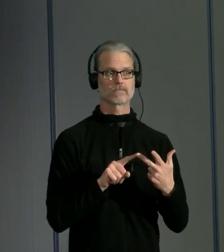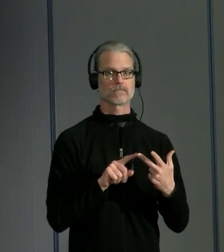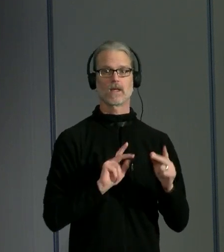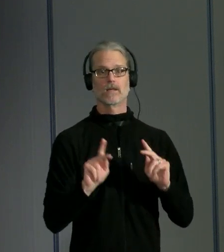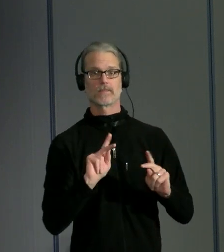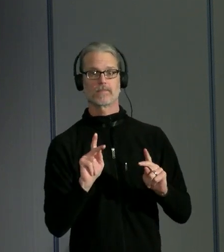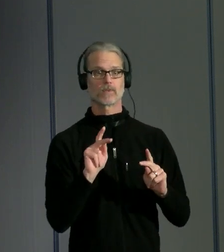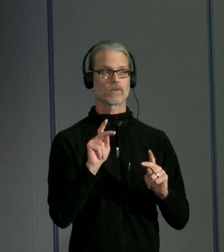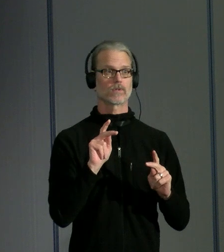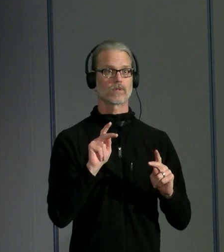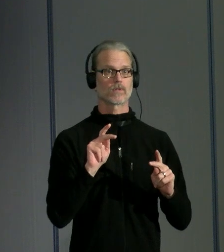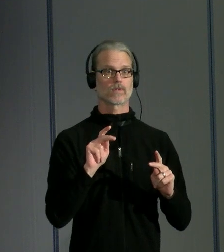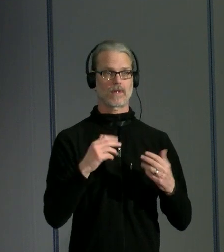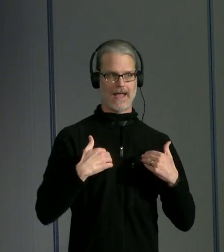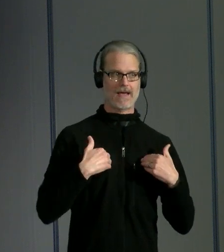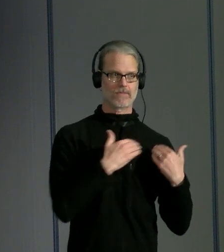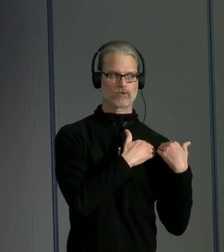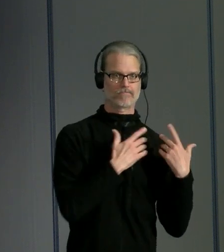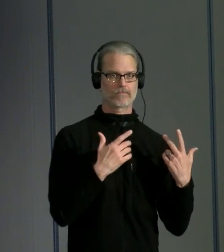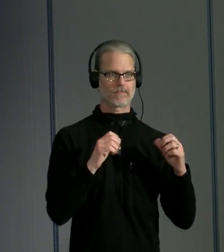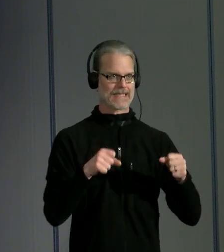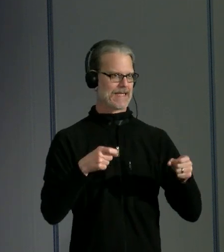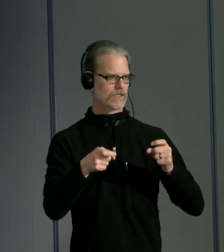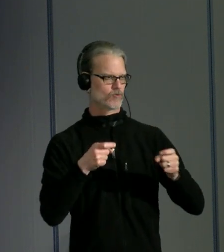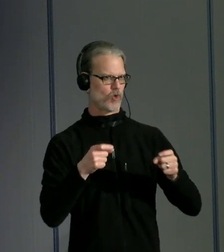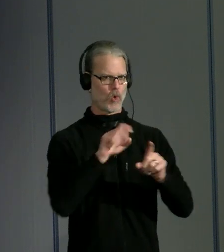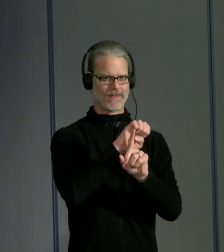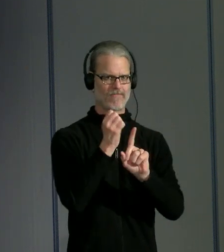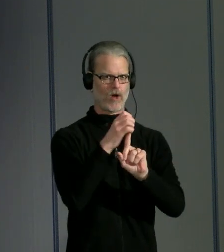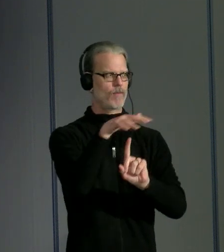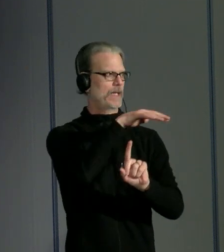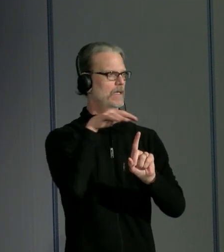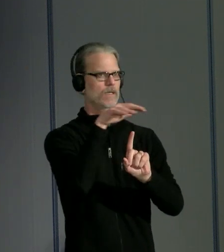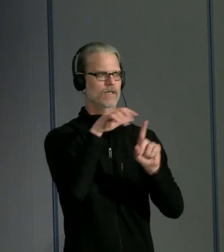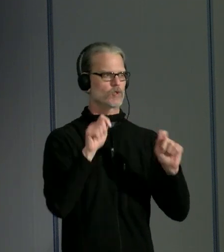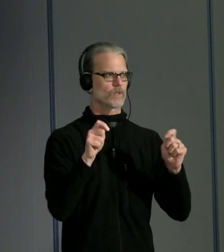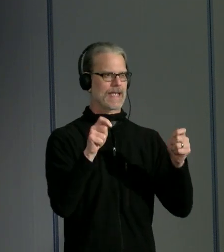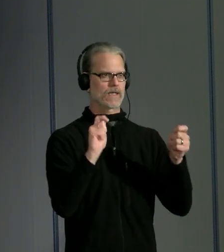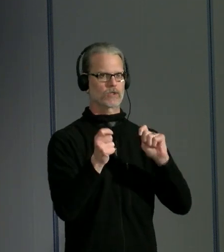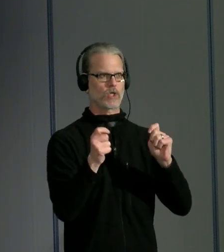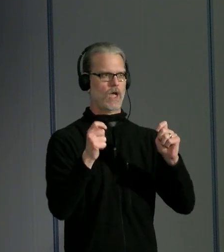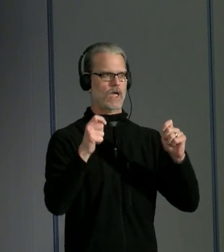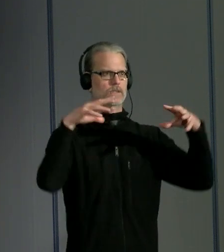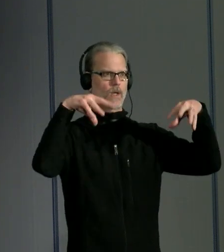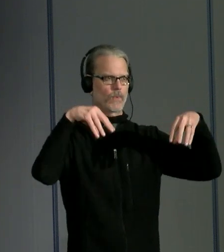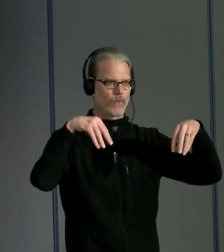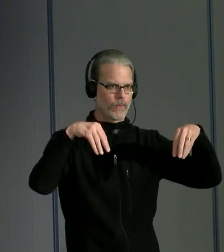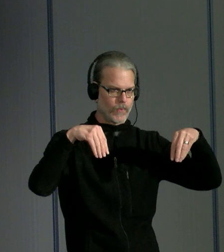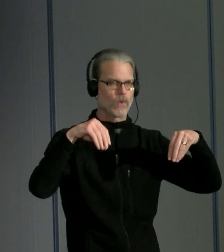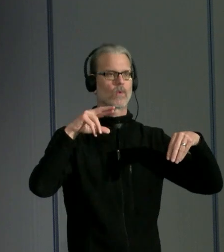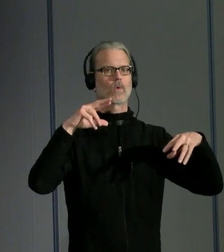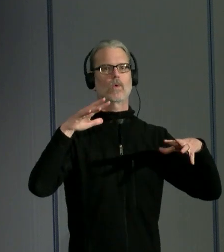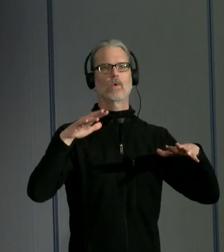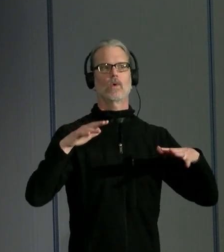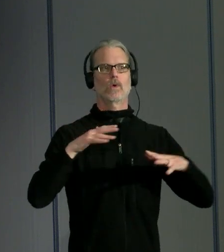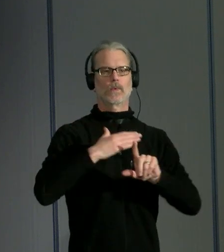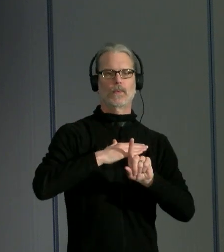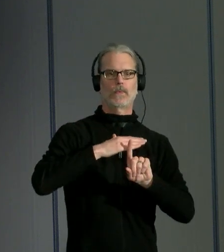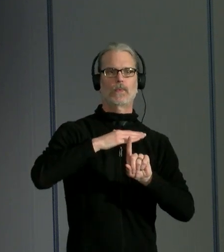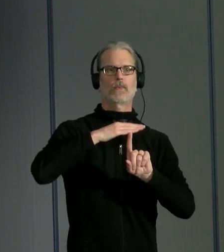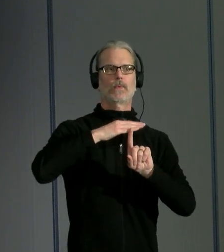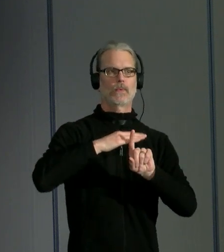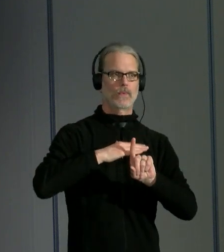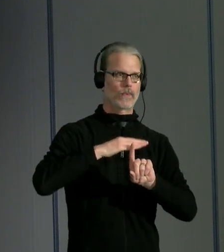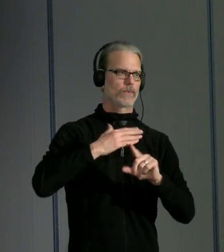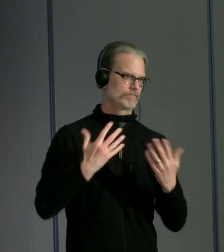people kind of be in control of their environment and it be adjustable. I think that's a key for accommodation.